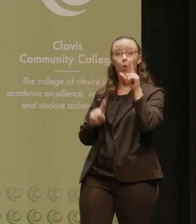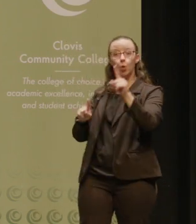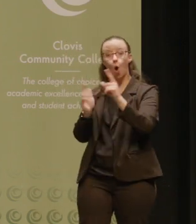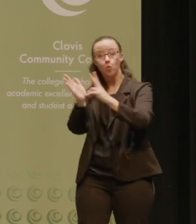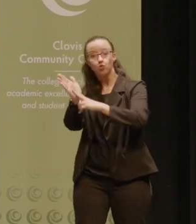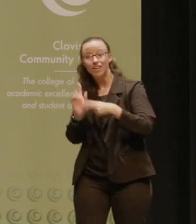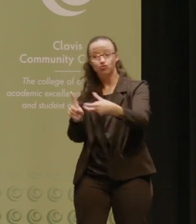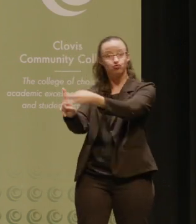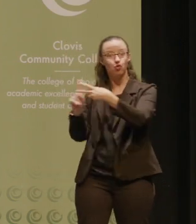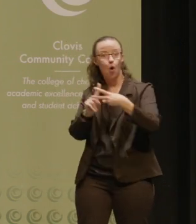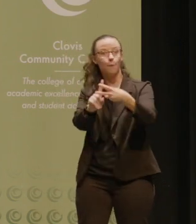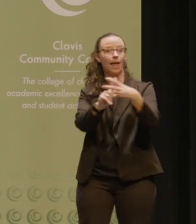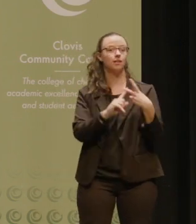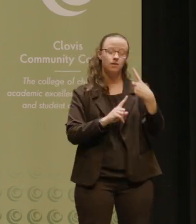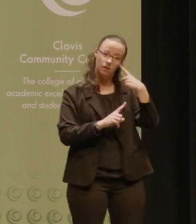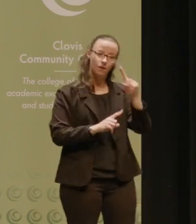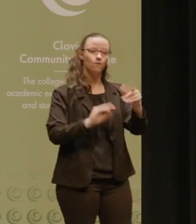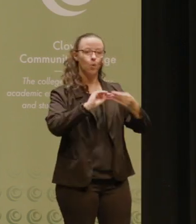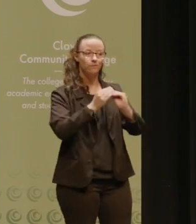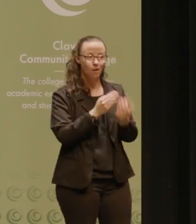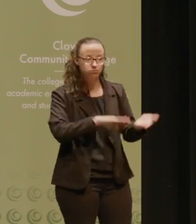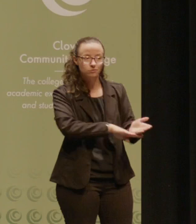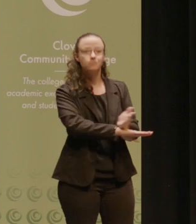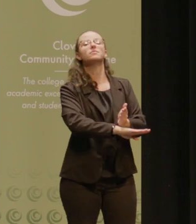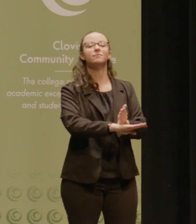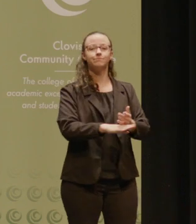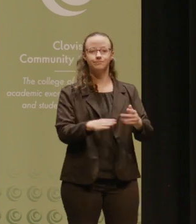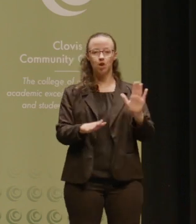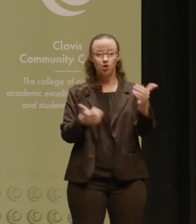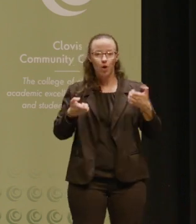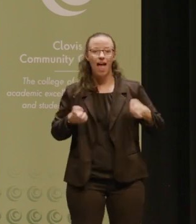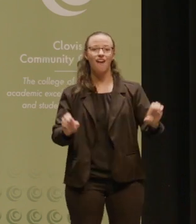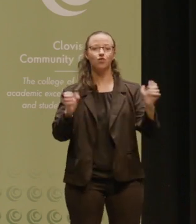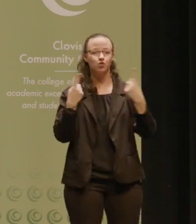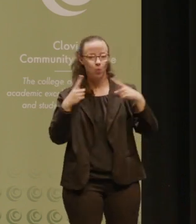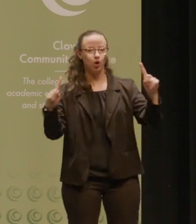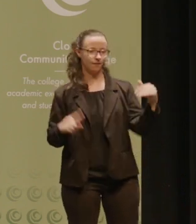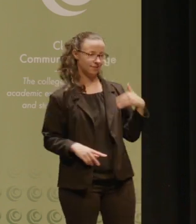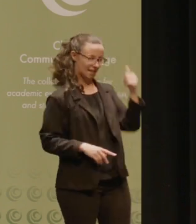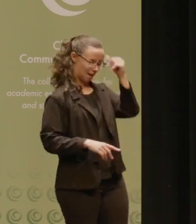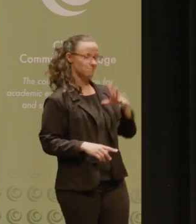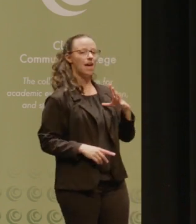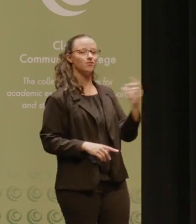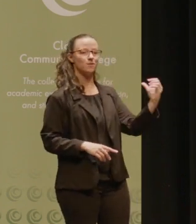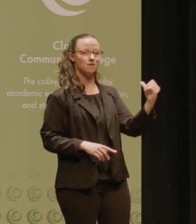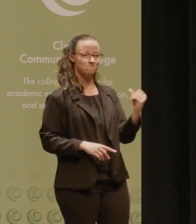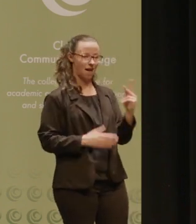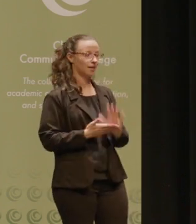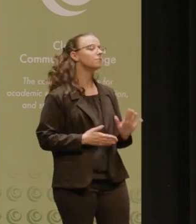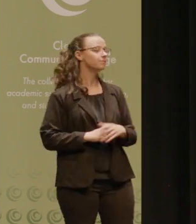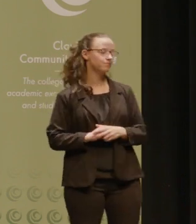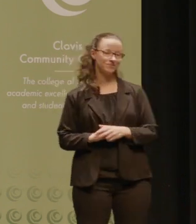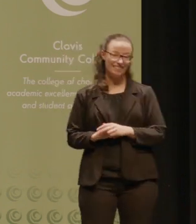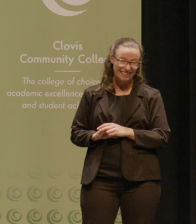enrollment activities and go out and do recovery efforts and go into the community, it's working. Young men are coming back. Okay, this